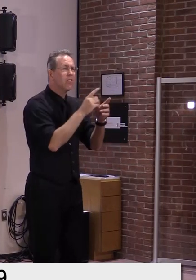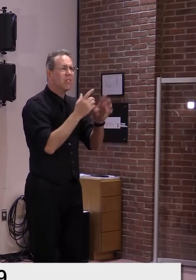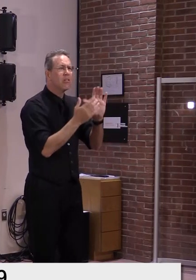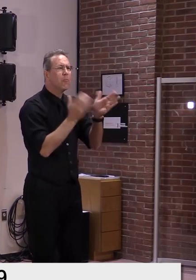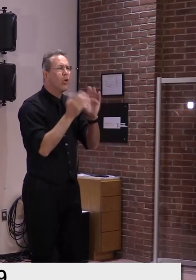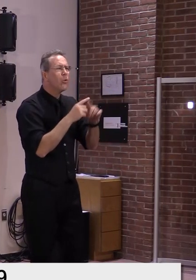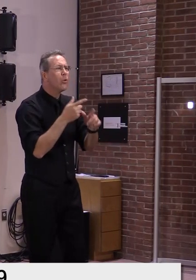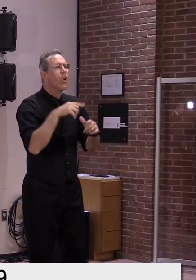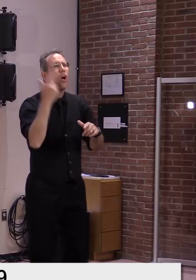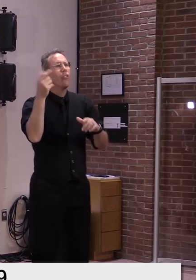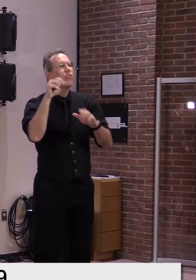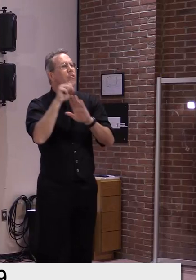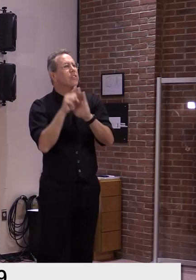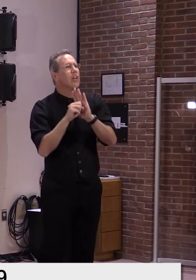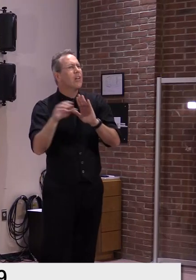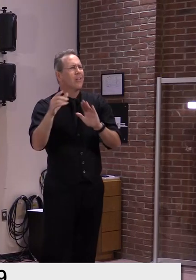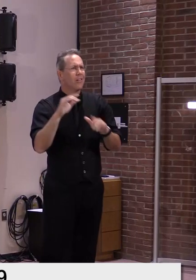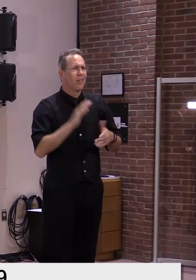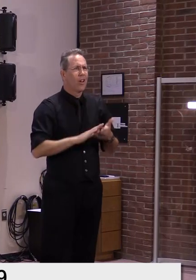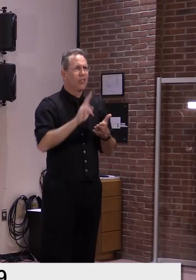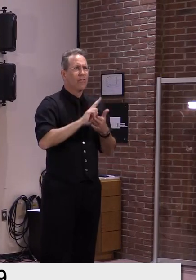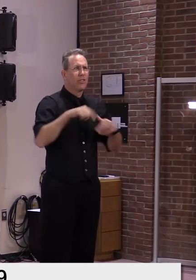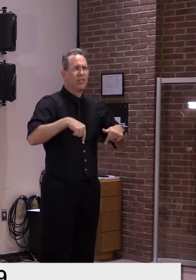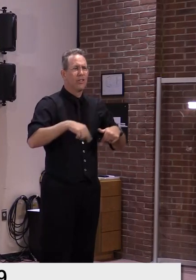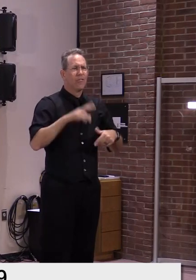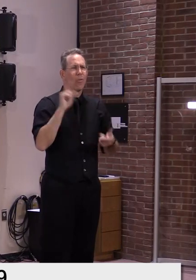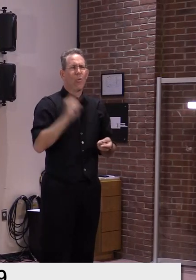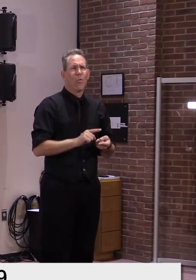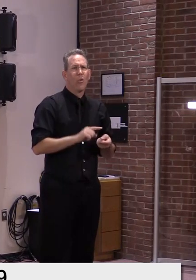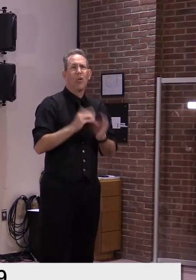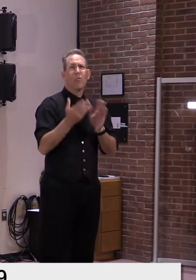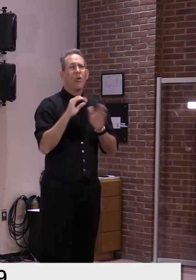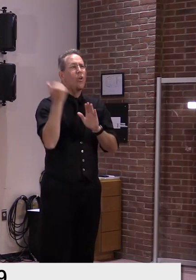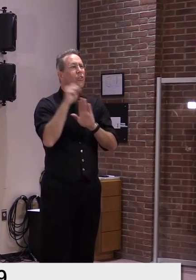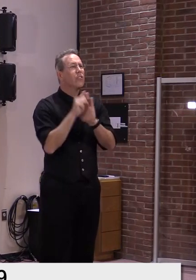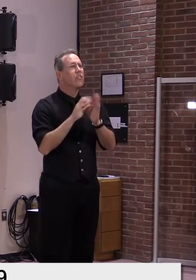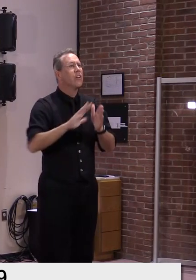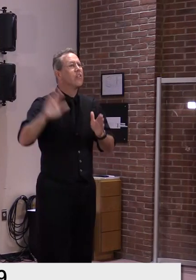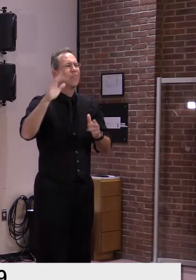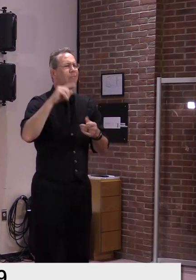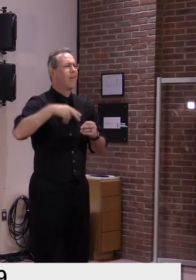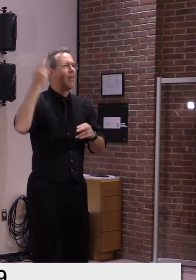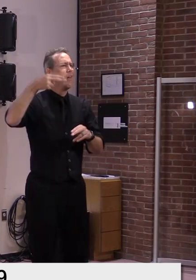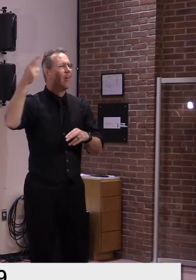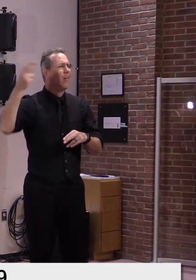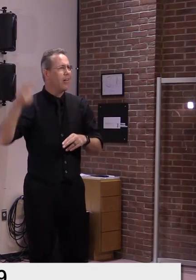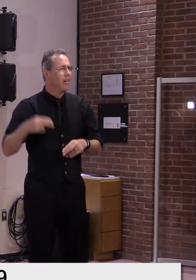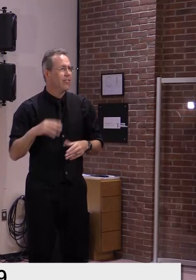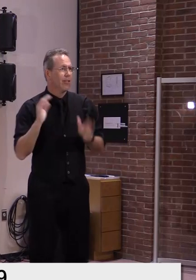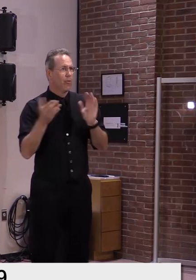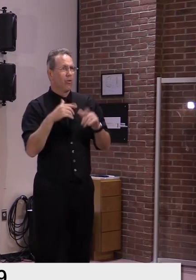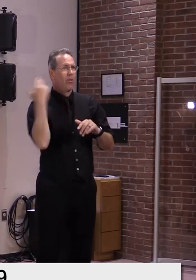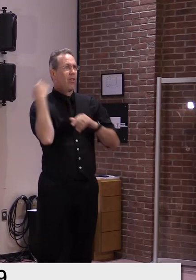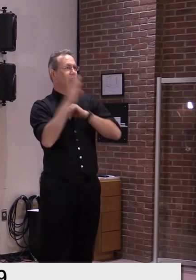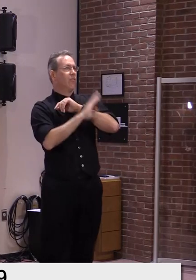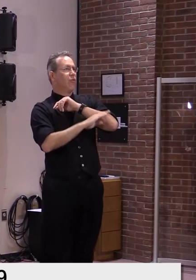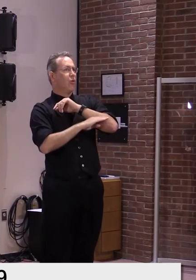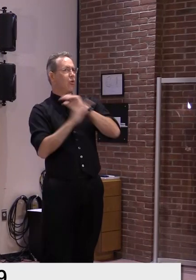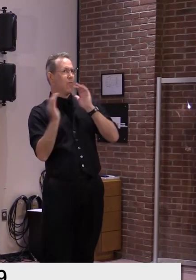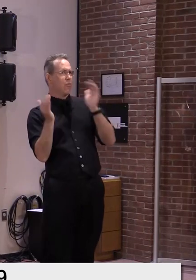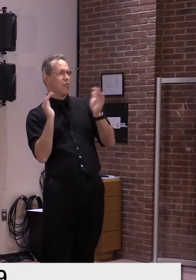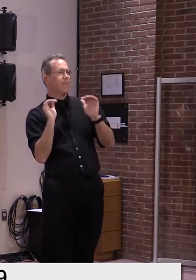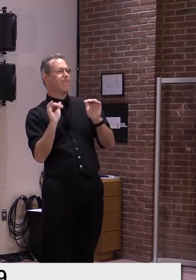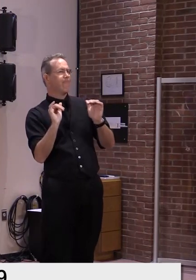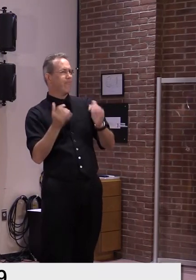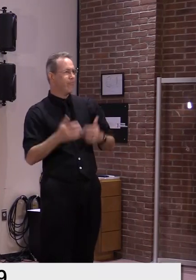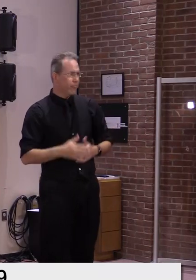lower compared to the cases that colleges experienced last fall and the cases that we saw in Vermont. So colleges and universities were